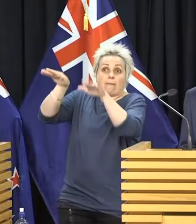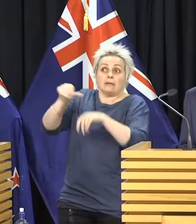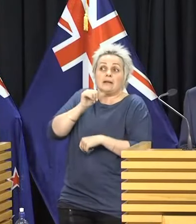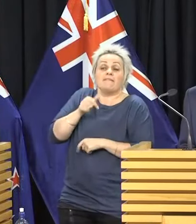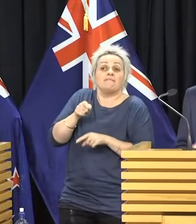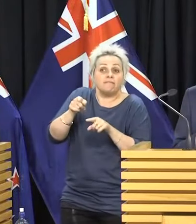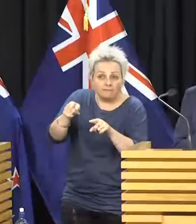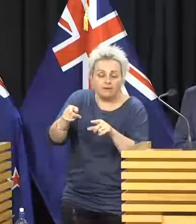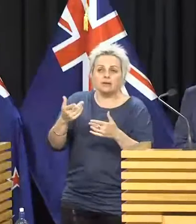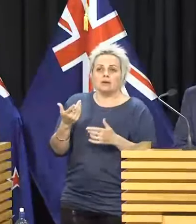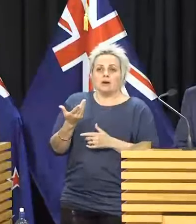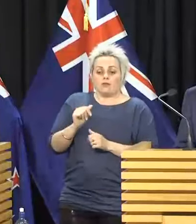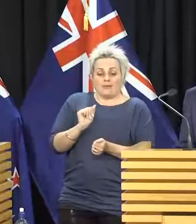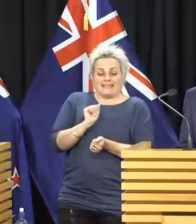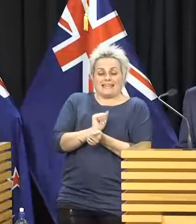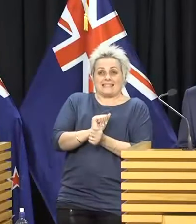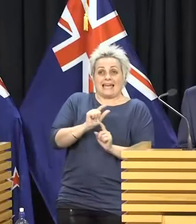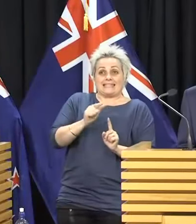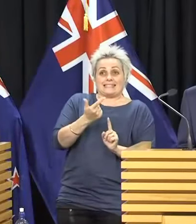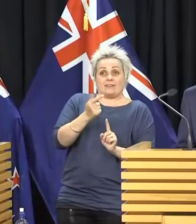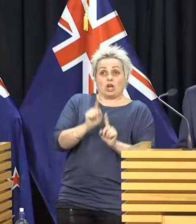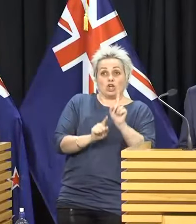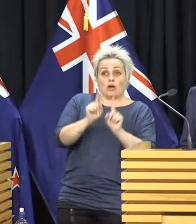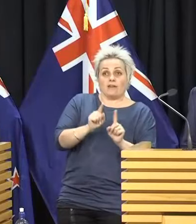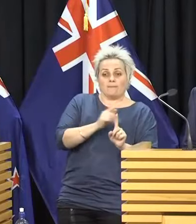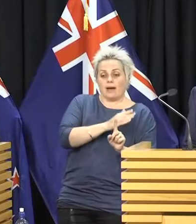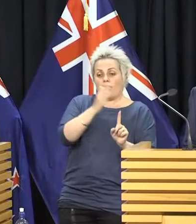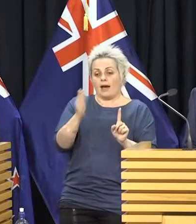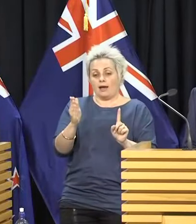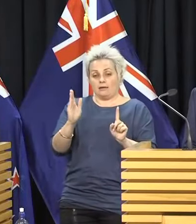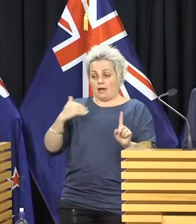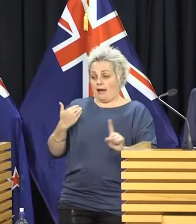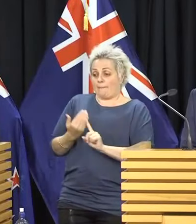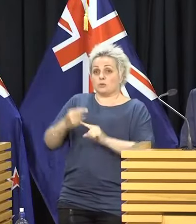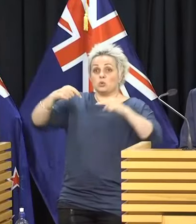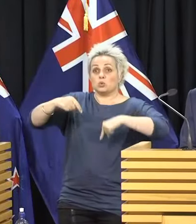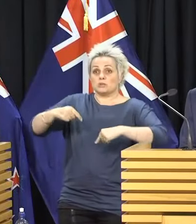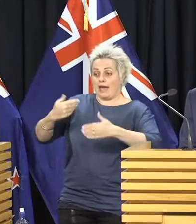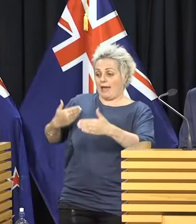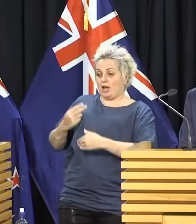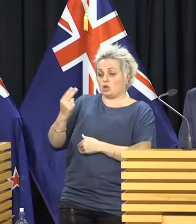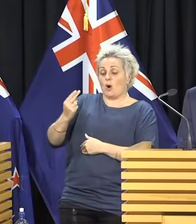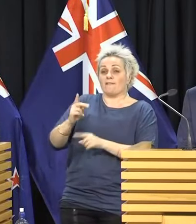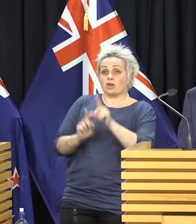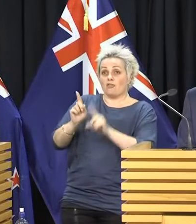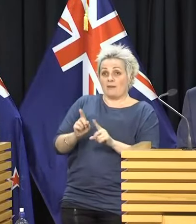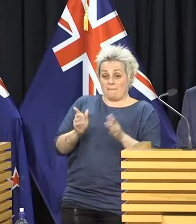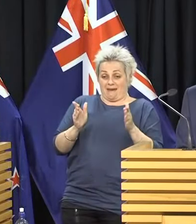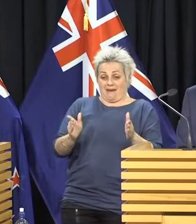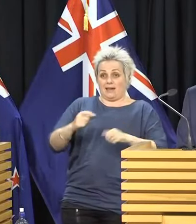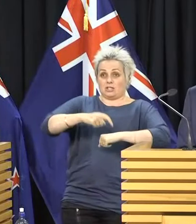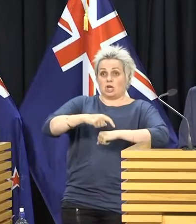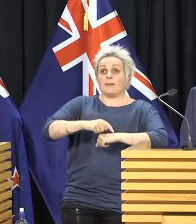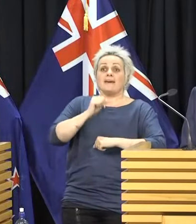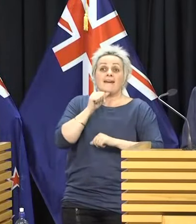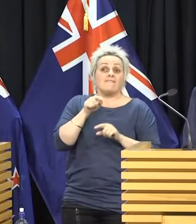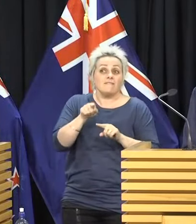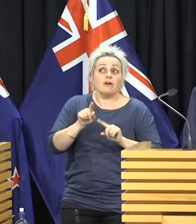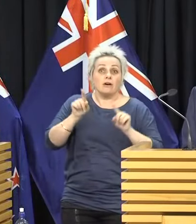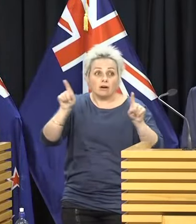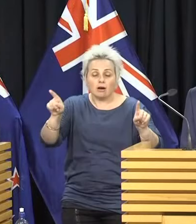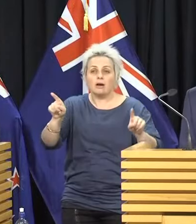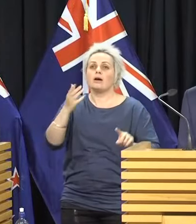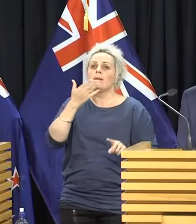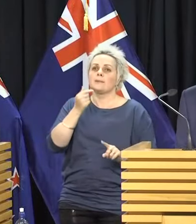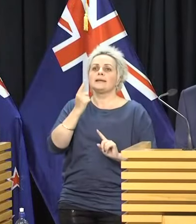Street residences between Saturday the 7th of November and today, the 12th of November, to seek a